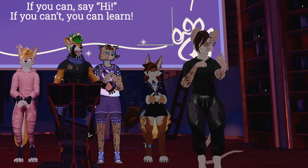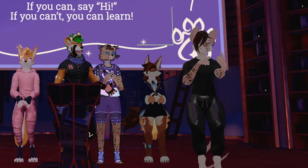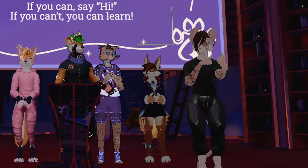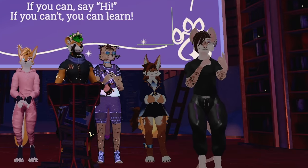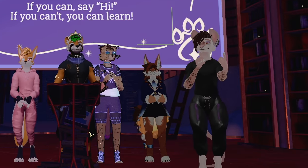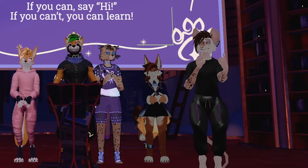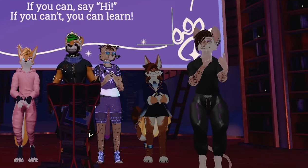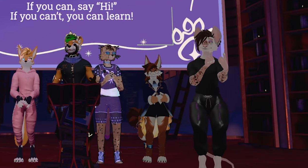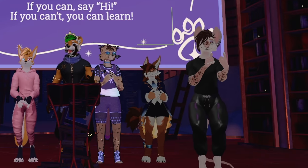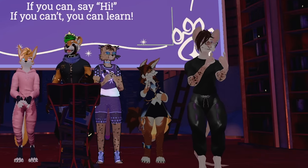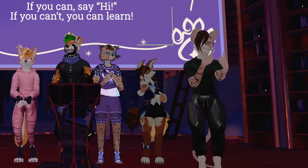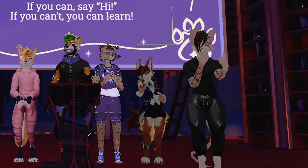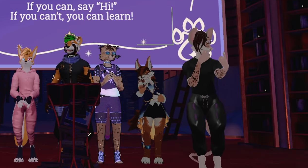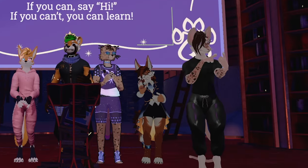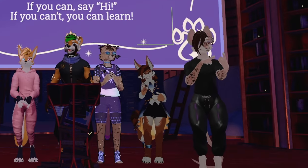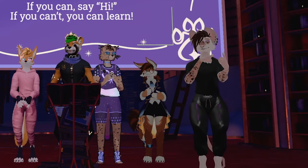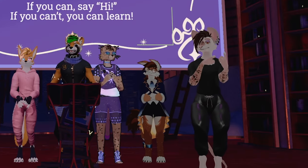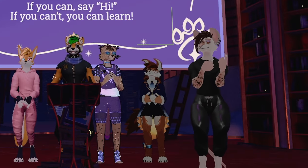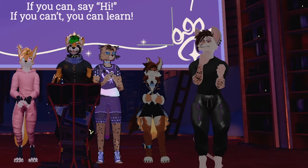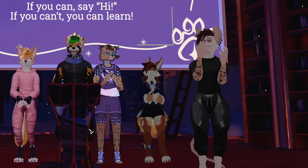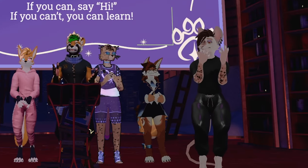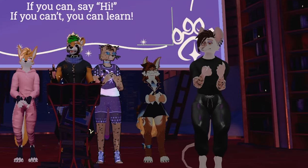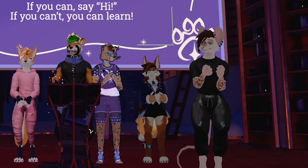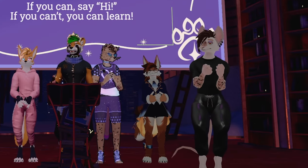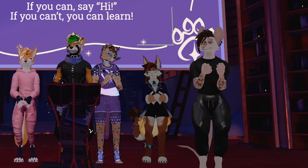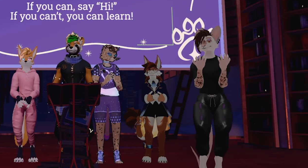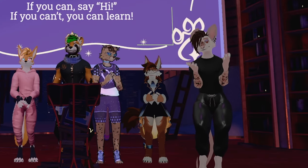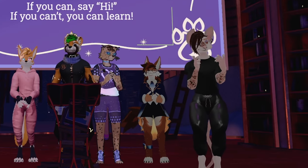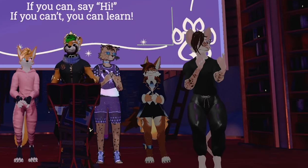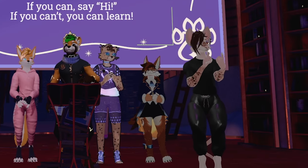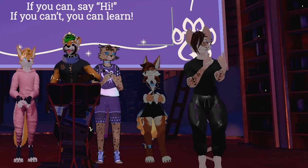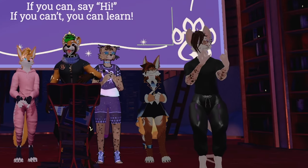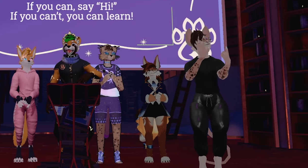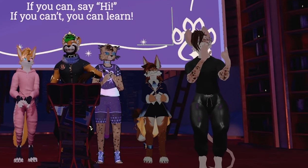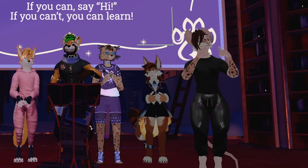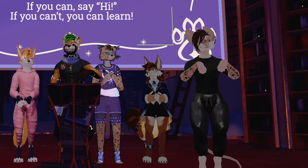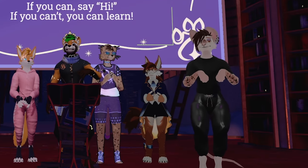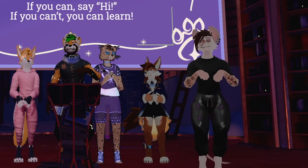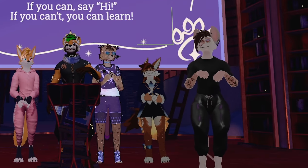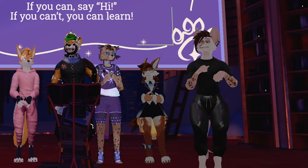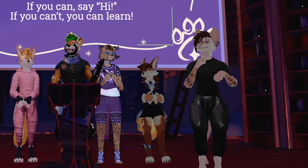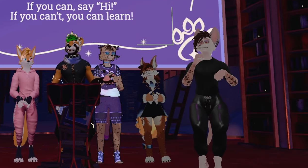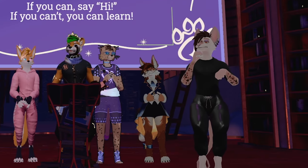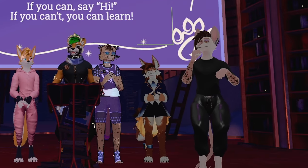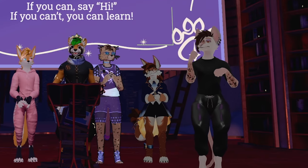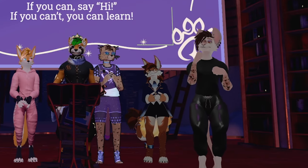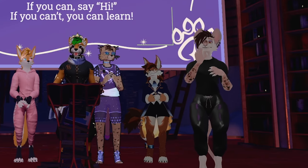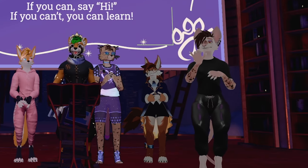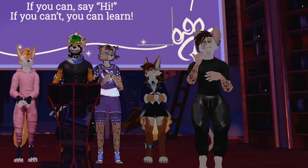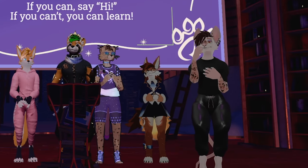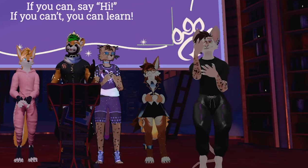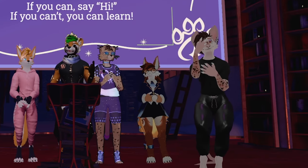hi. They're not the plague. You can talk to them. And if you don't know how to sign, you can